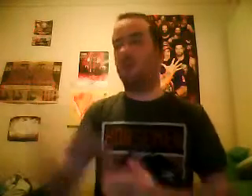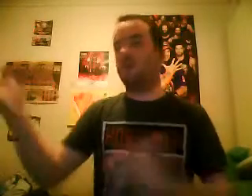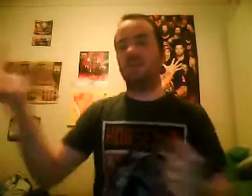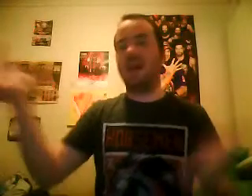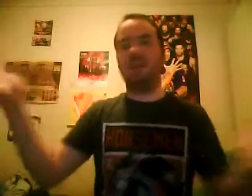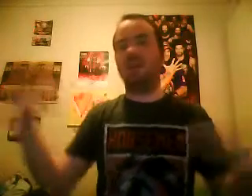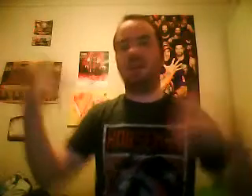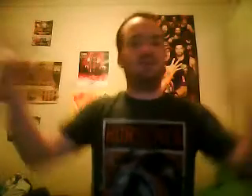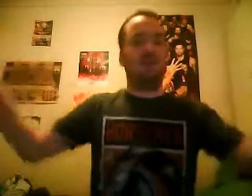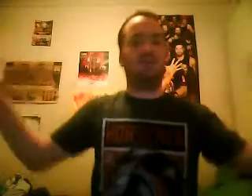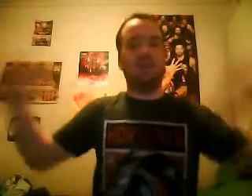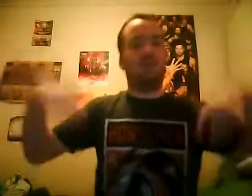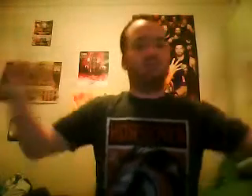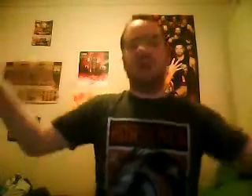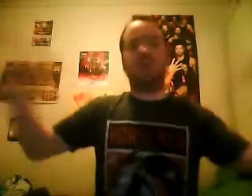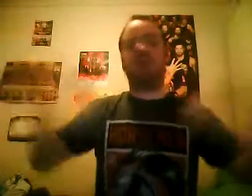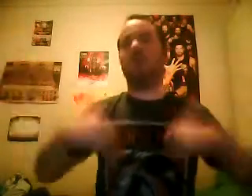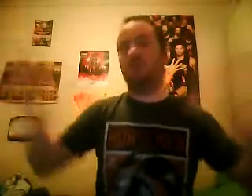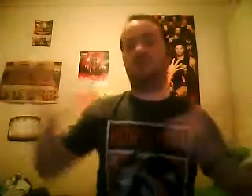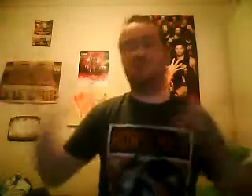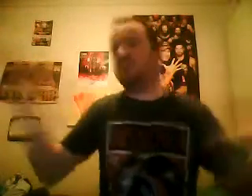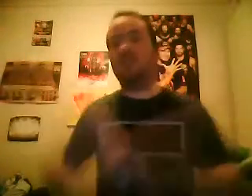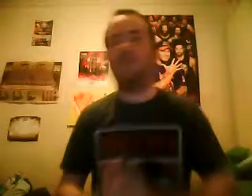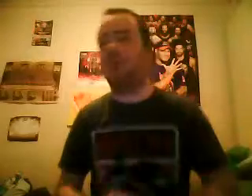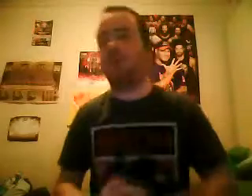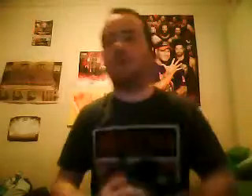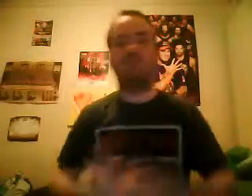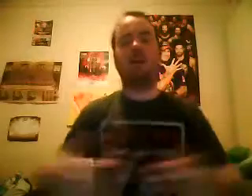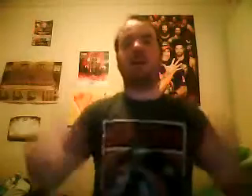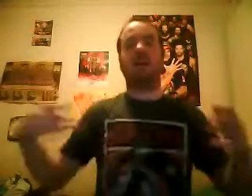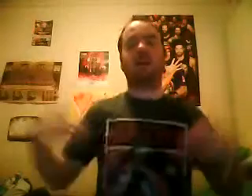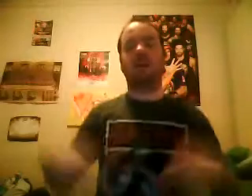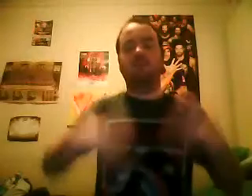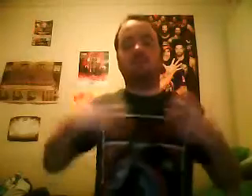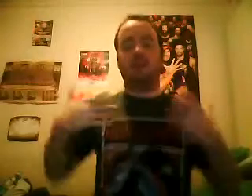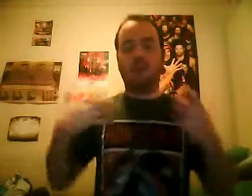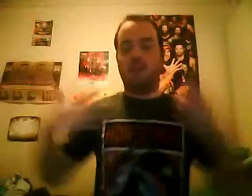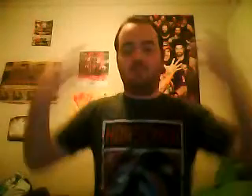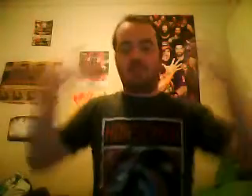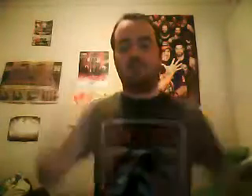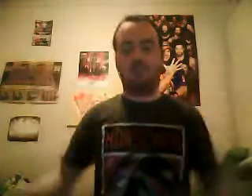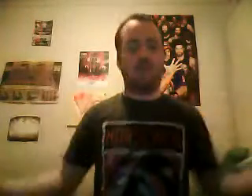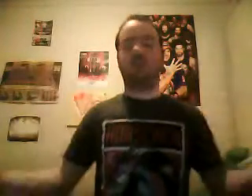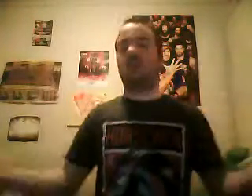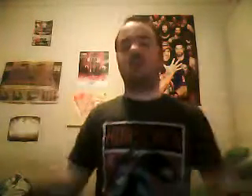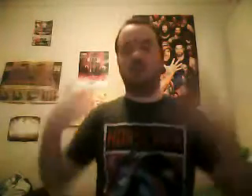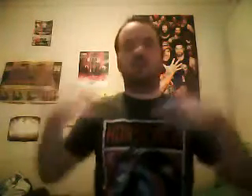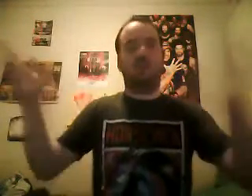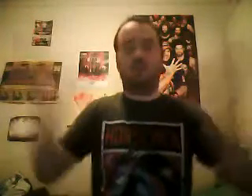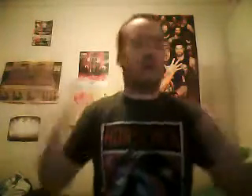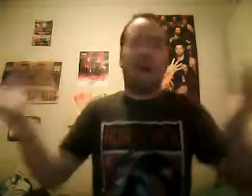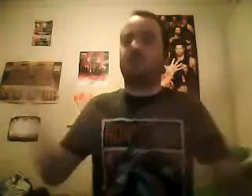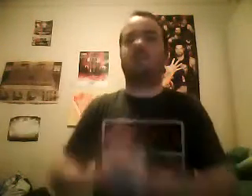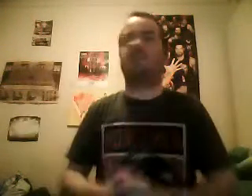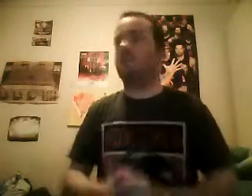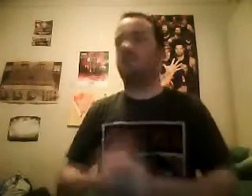a magazine, you know, pose a couple of sexy photos, and then, you know, be on the front cover, and then she'd ask wrestlers to go